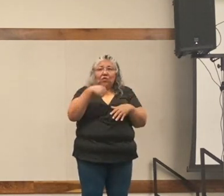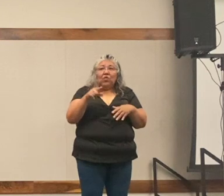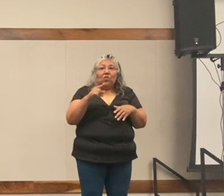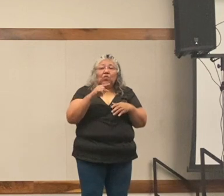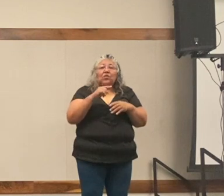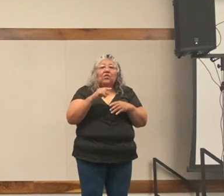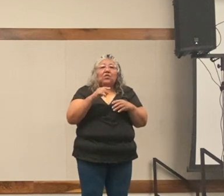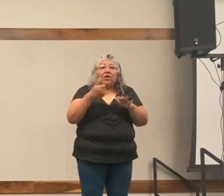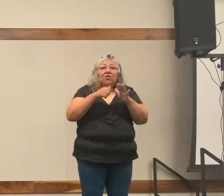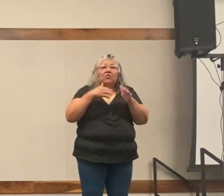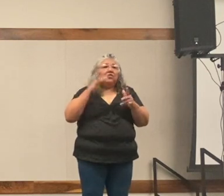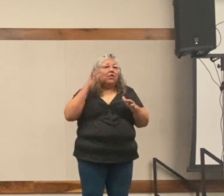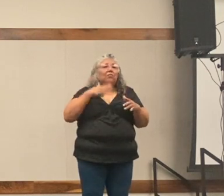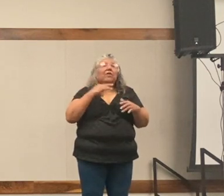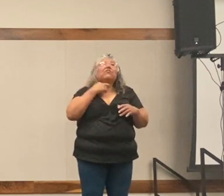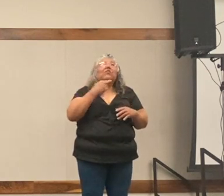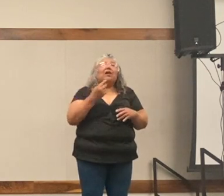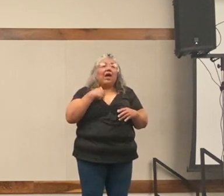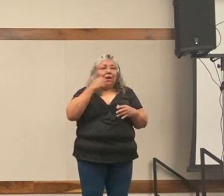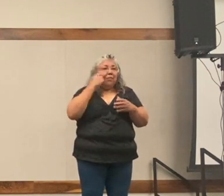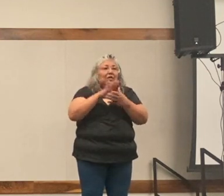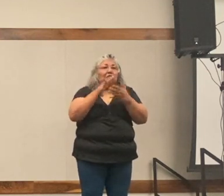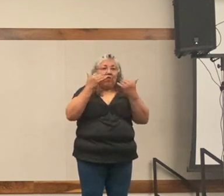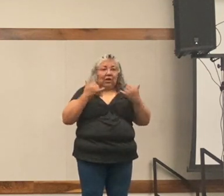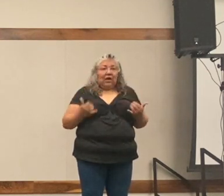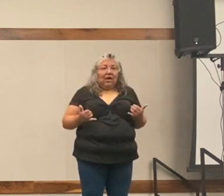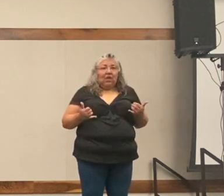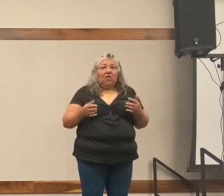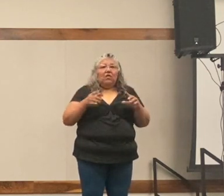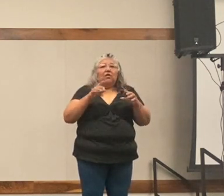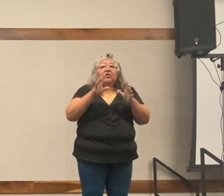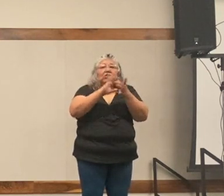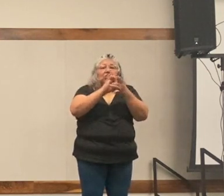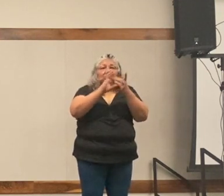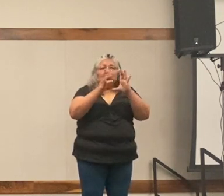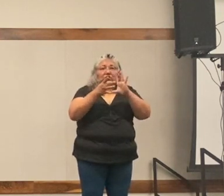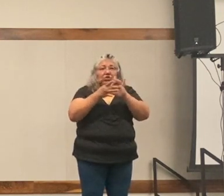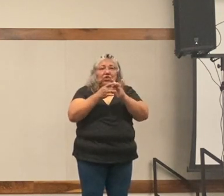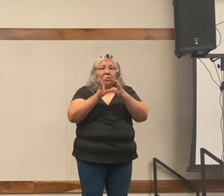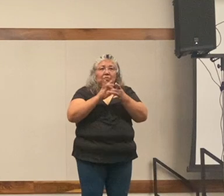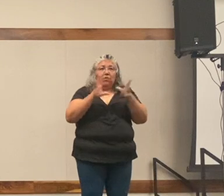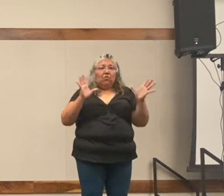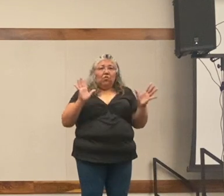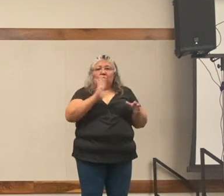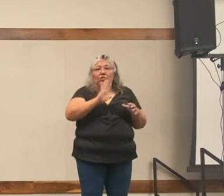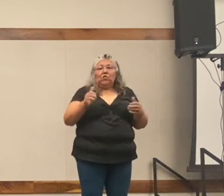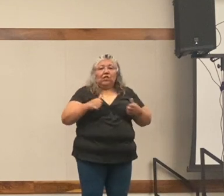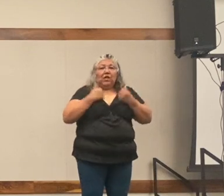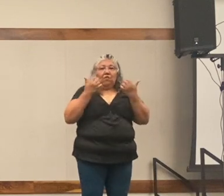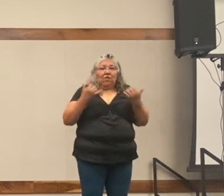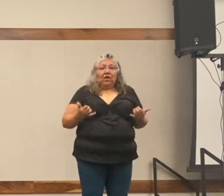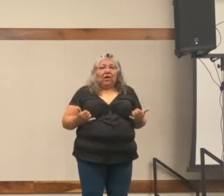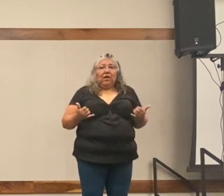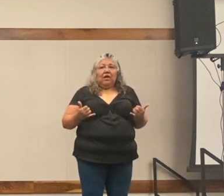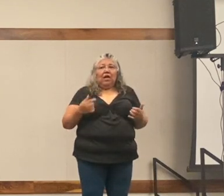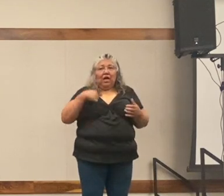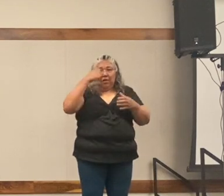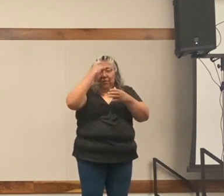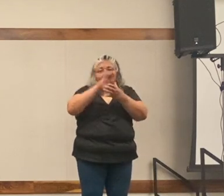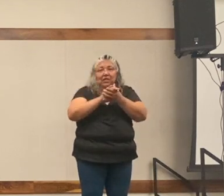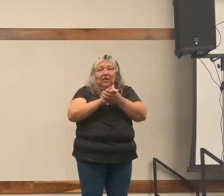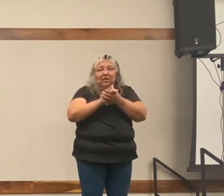the sound of my voice, I believe that right now, chains are being broken in your life right now. I believe